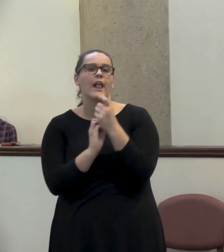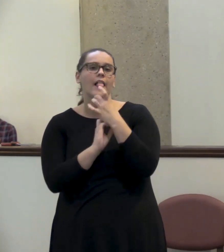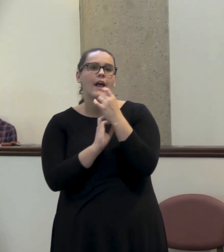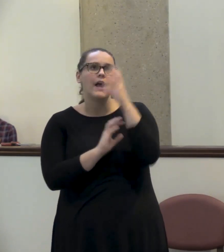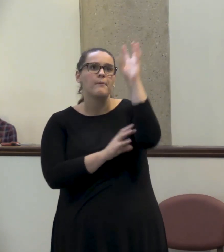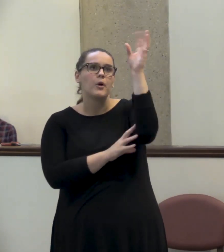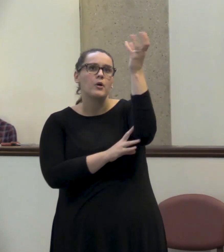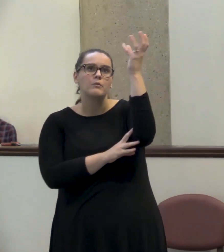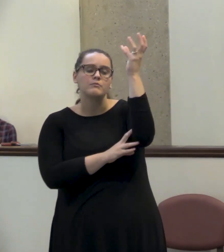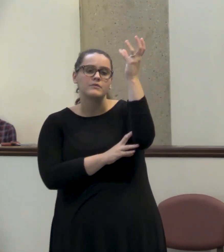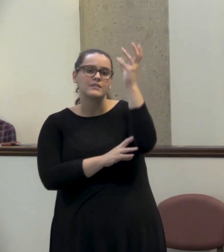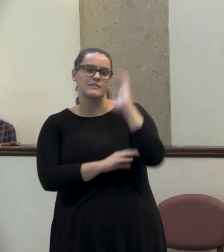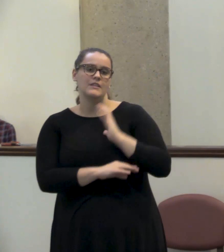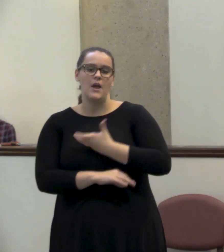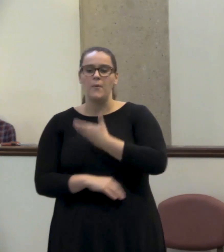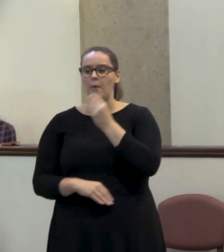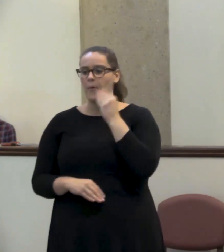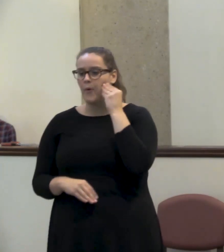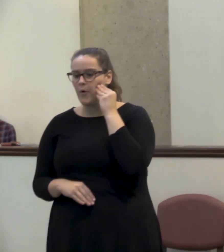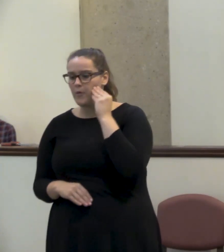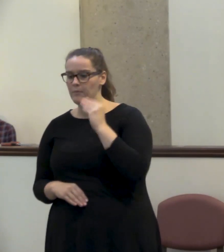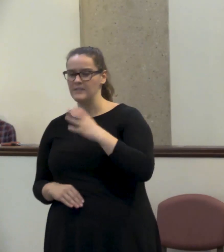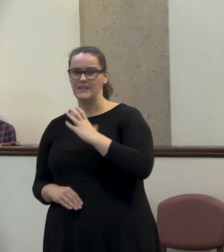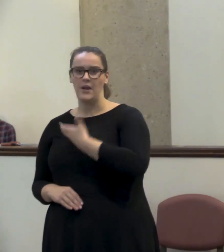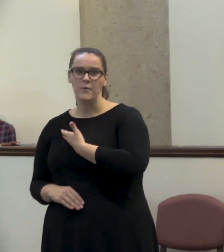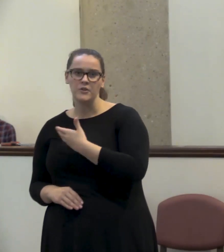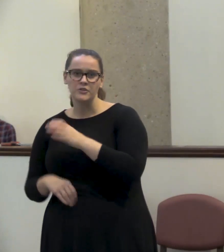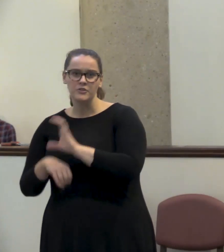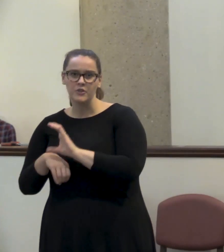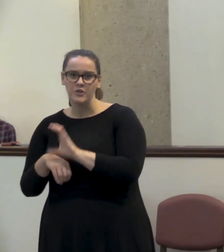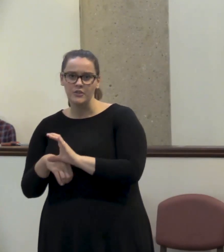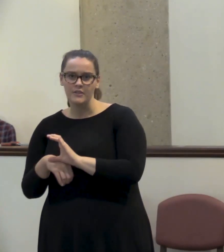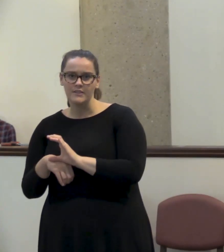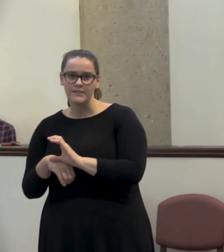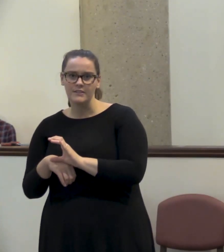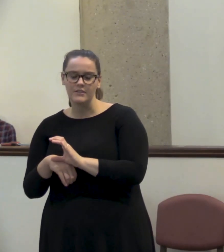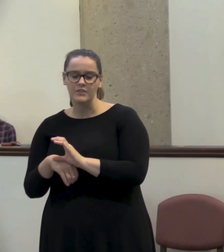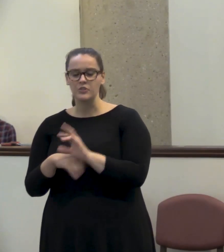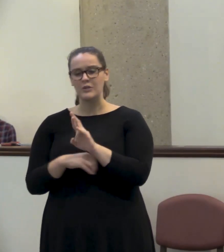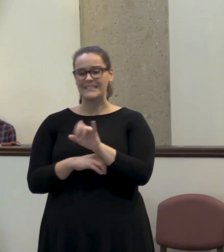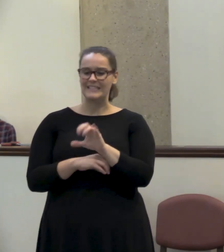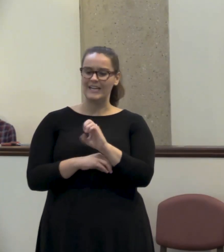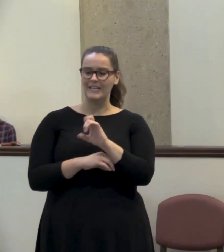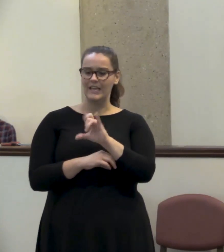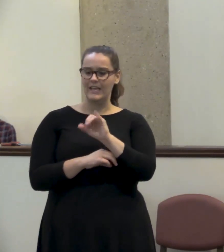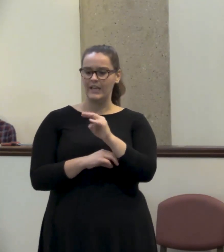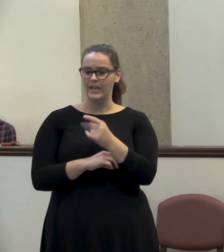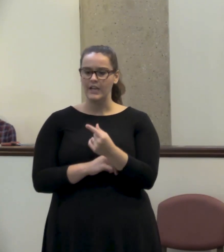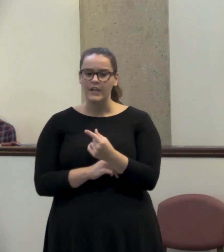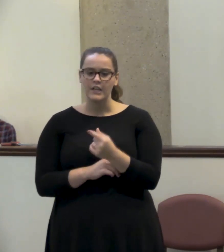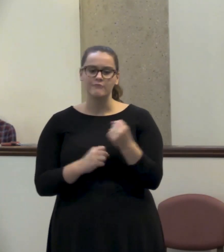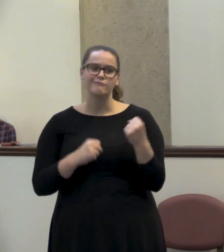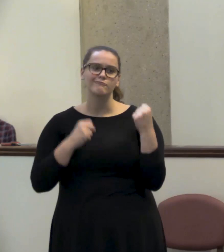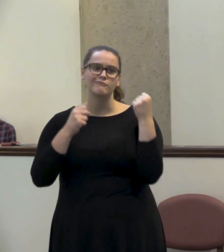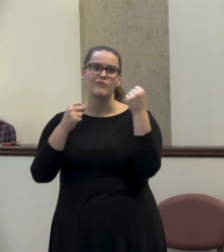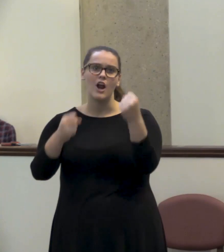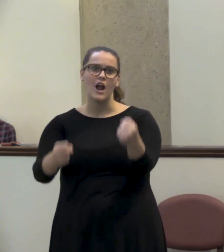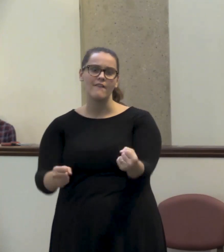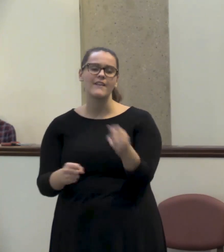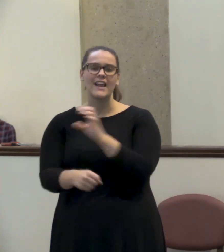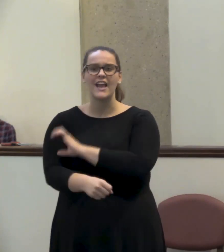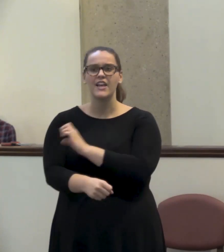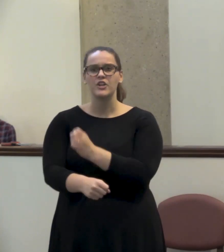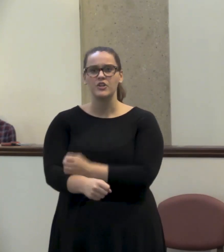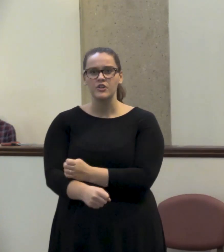our congregations. It goes beyond recycling regularly, beyond driving energy-efficient cars or